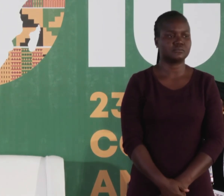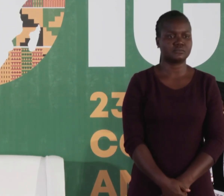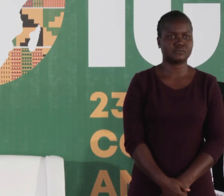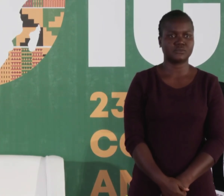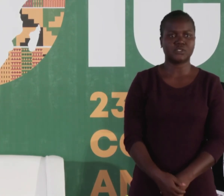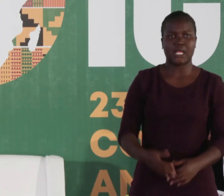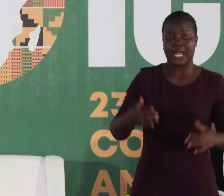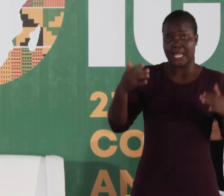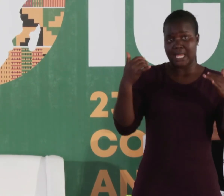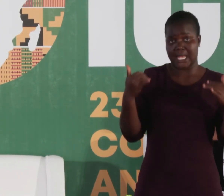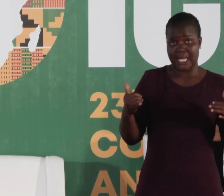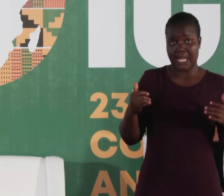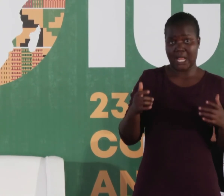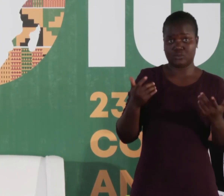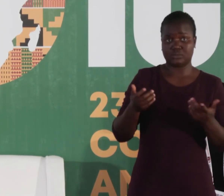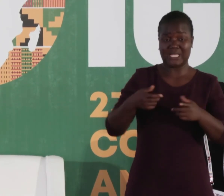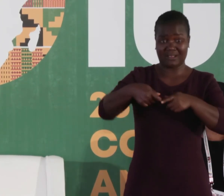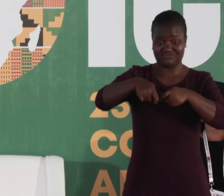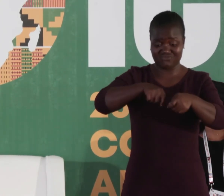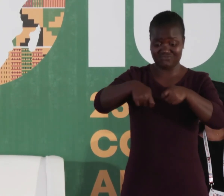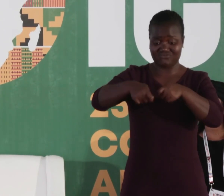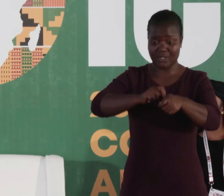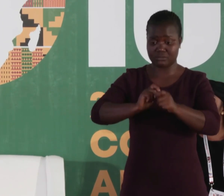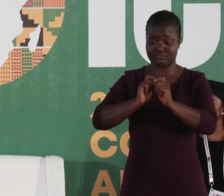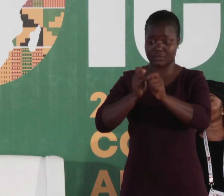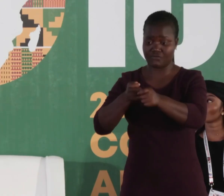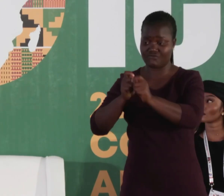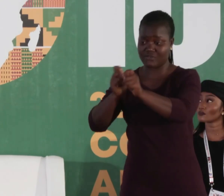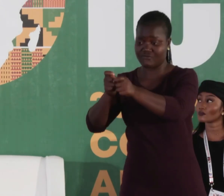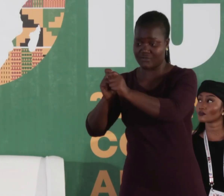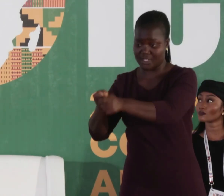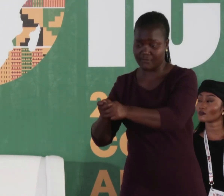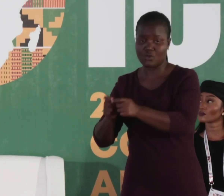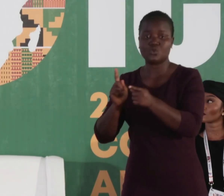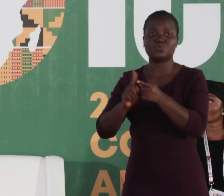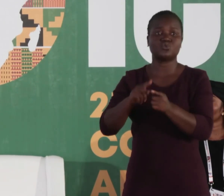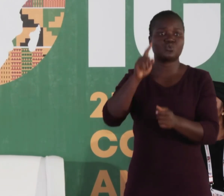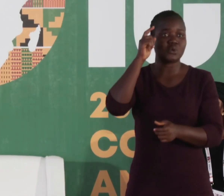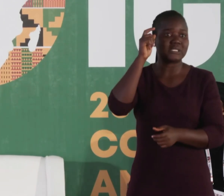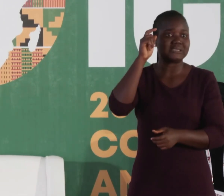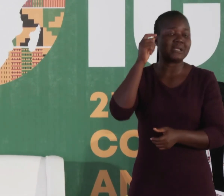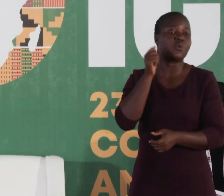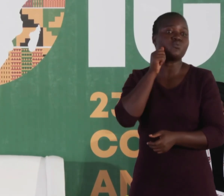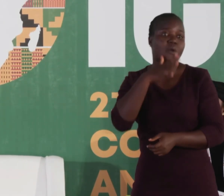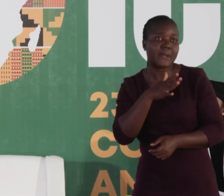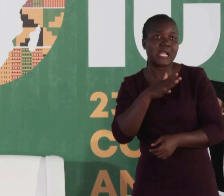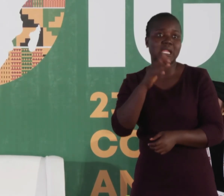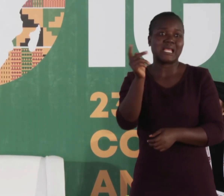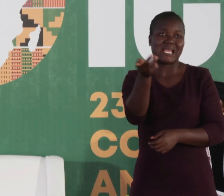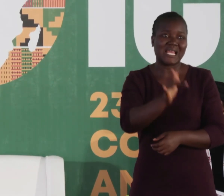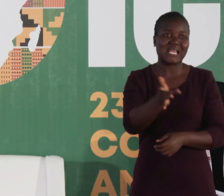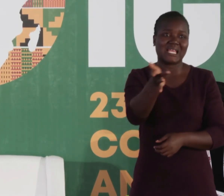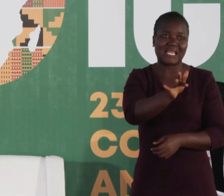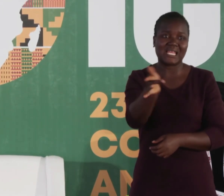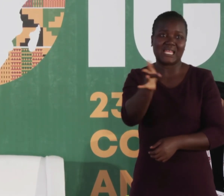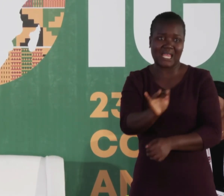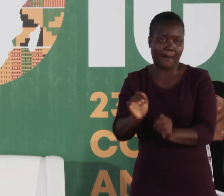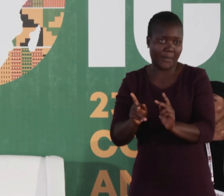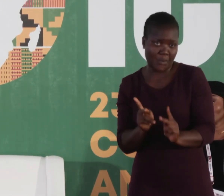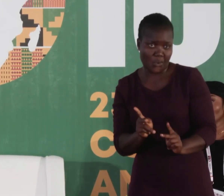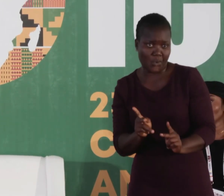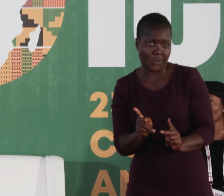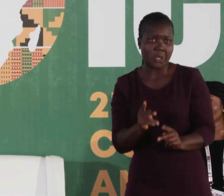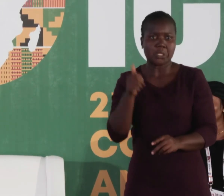Now the gift vouchers that were offered to the female sex workers, the female sex workers